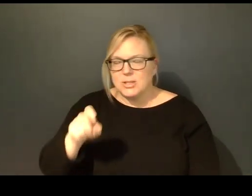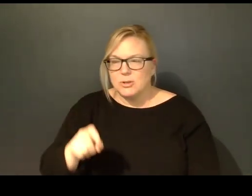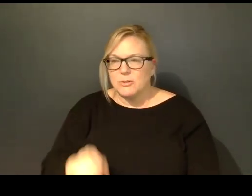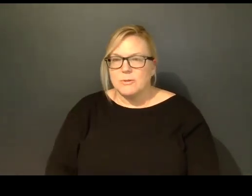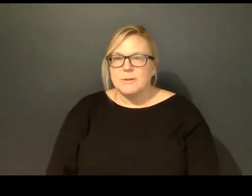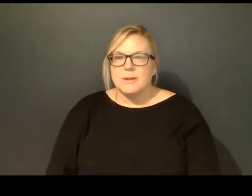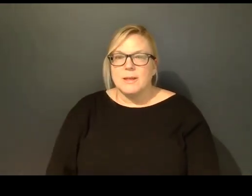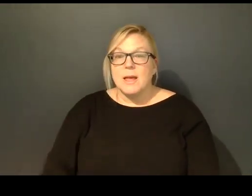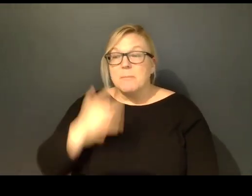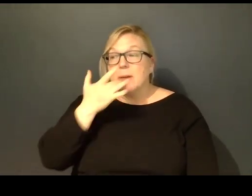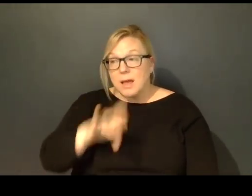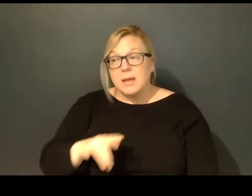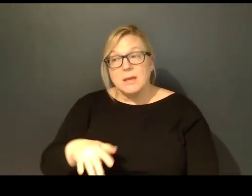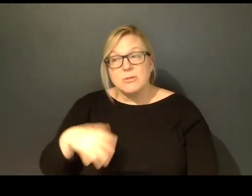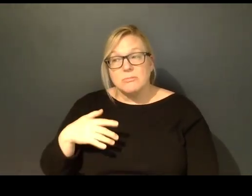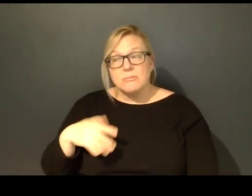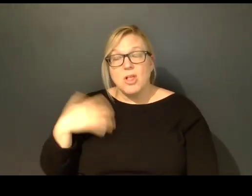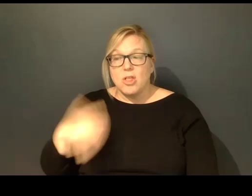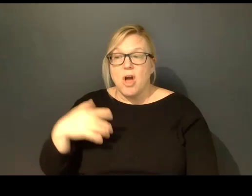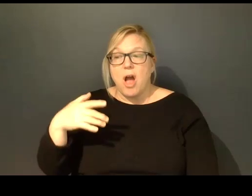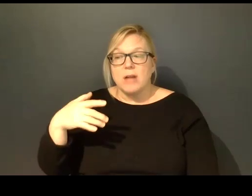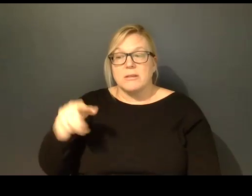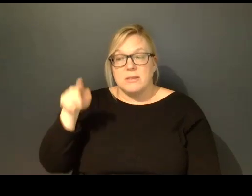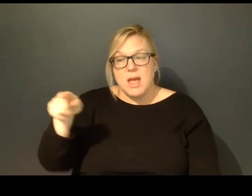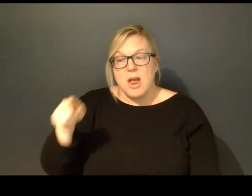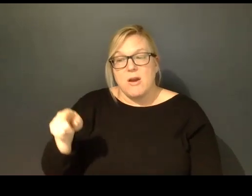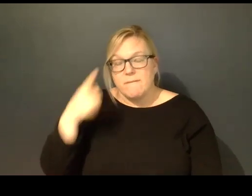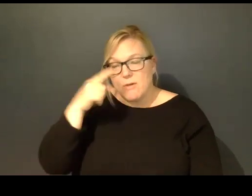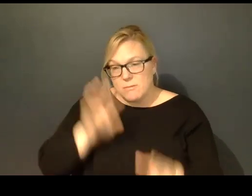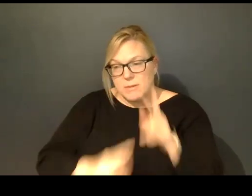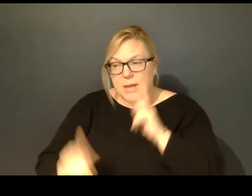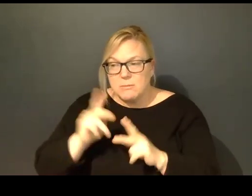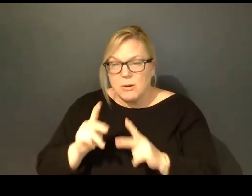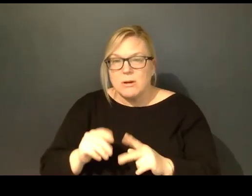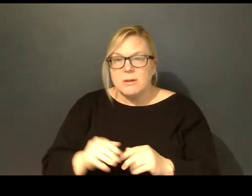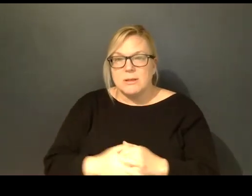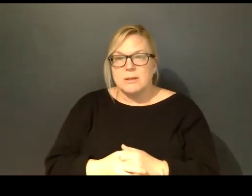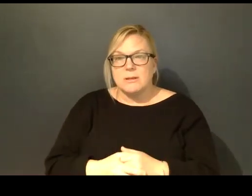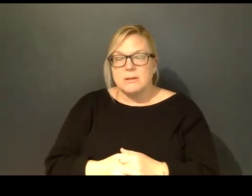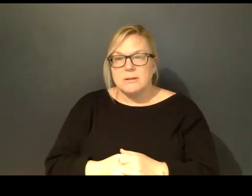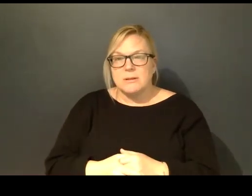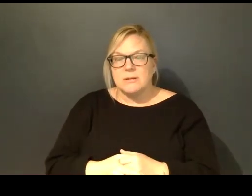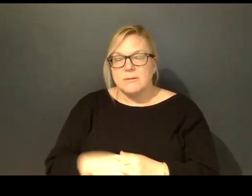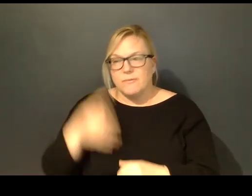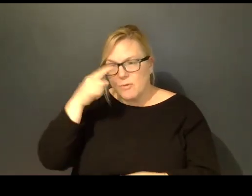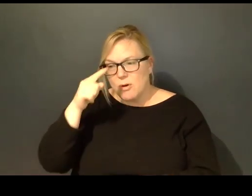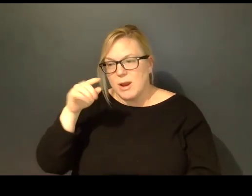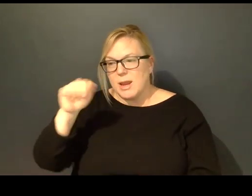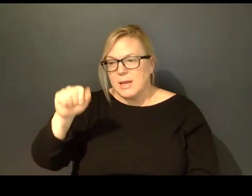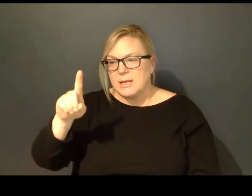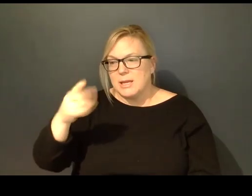a lot out there for folks, and like we've said, it's the most treatable of conditions. Yeah.